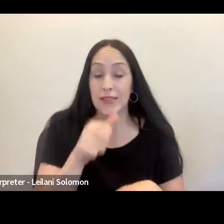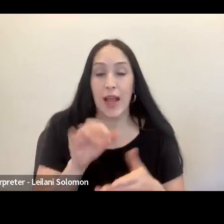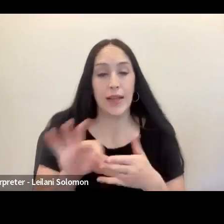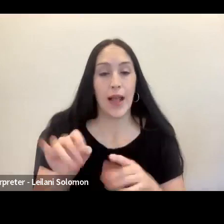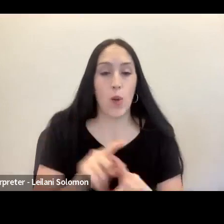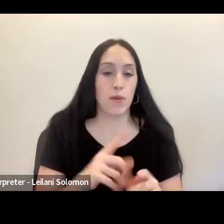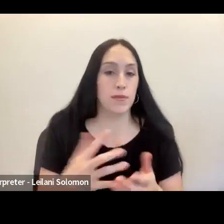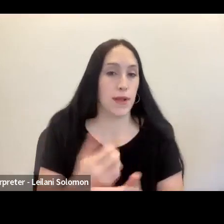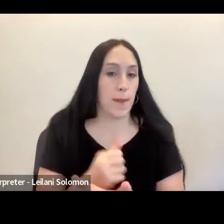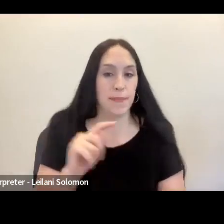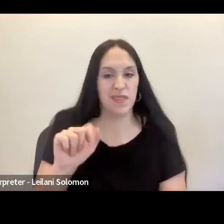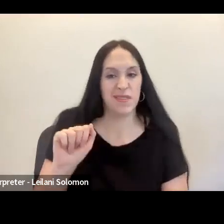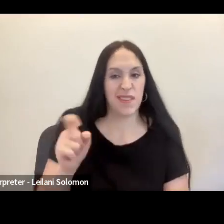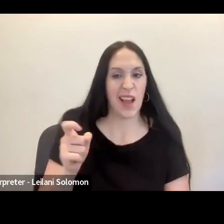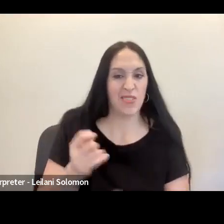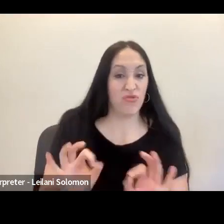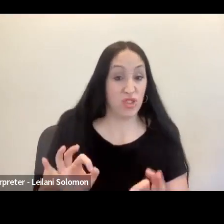out.